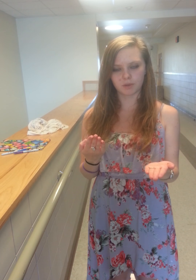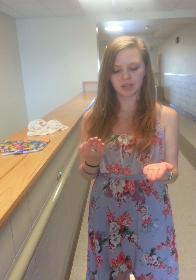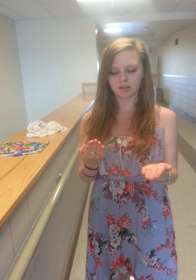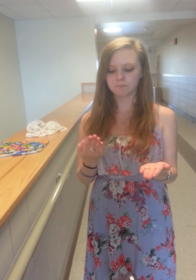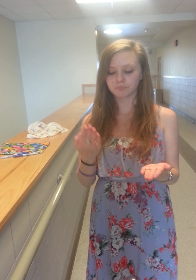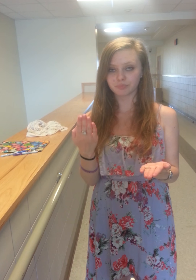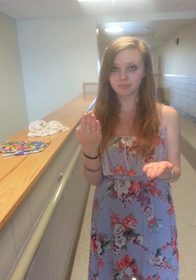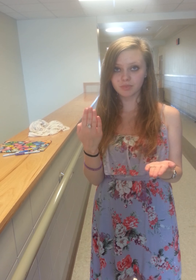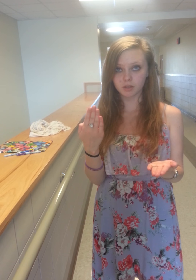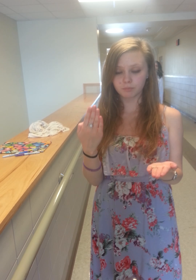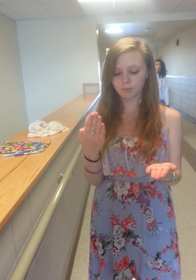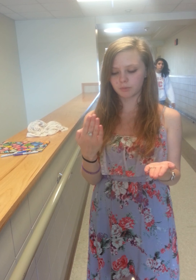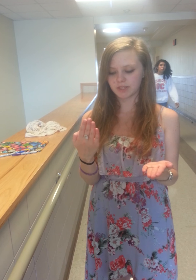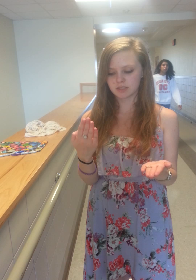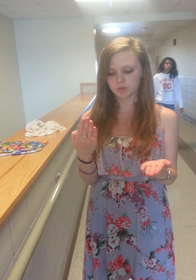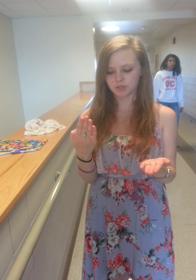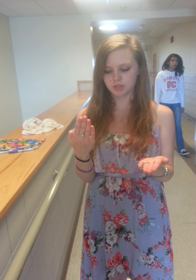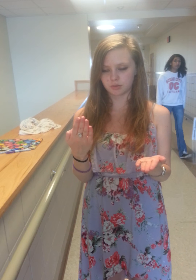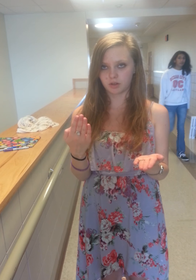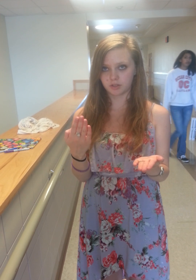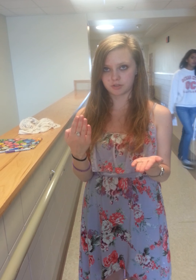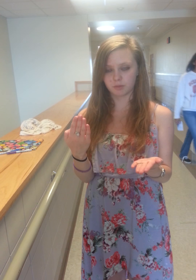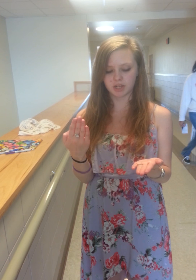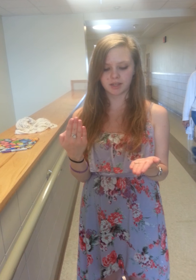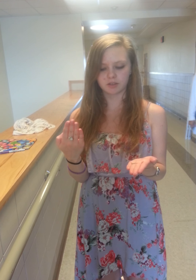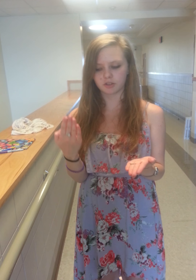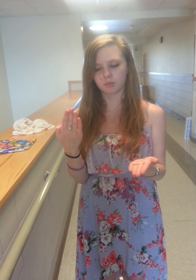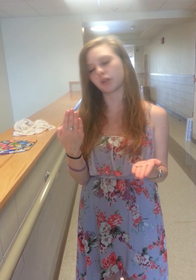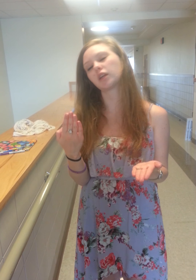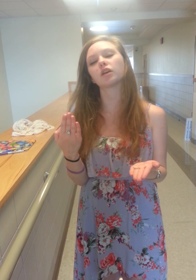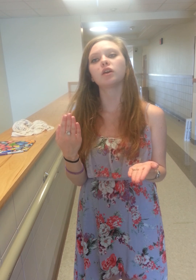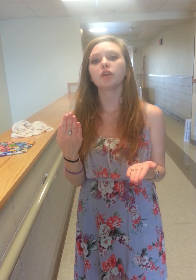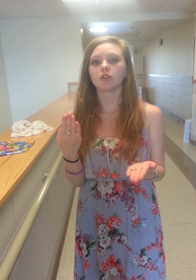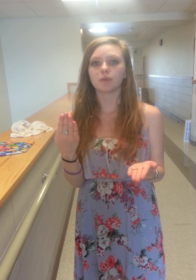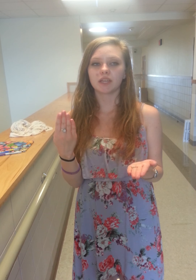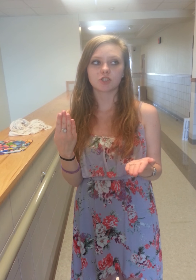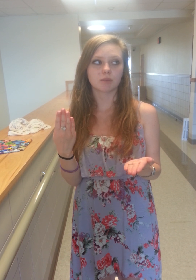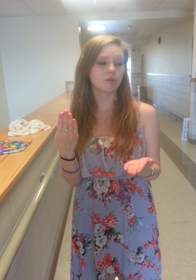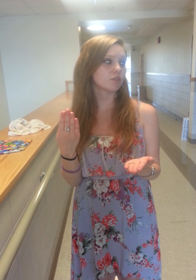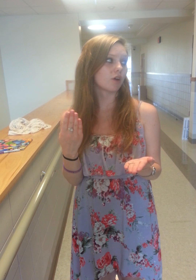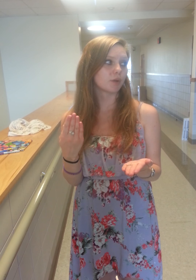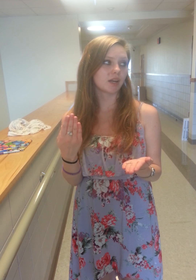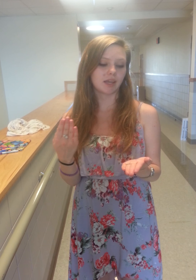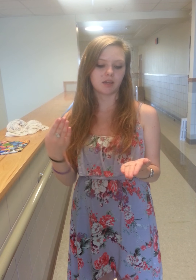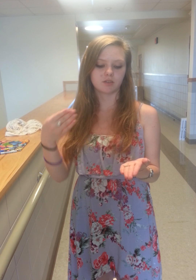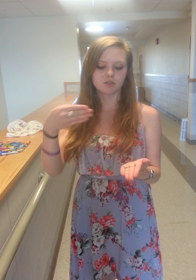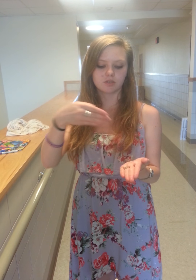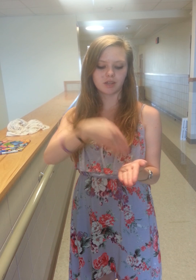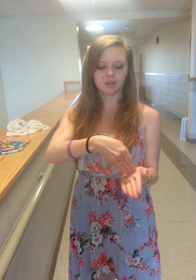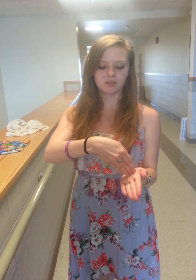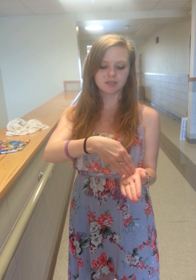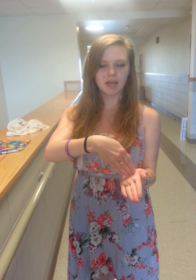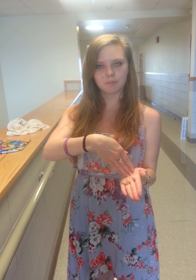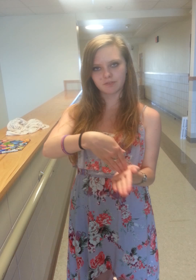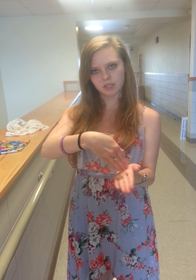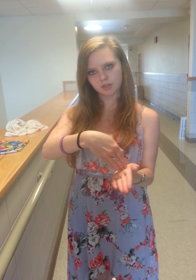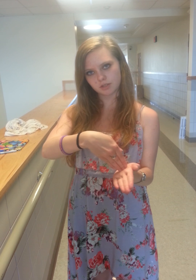hand, palm facing towards you on your dominant hand. You're going to bring your B hand shape up your dominant hand and tap the fingers to